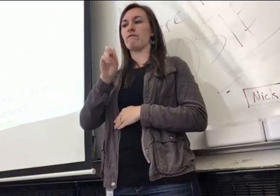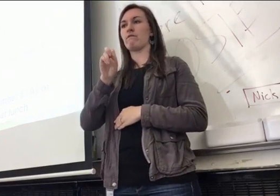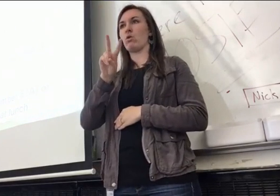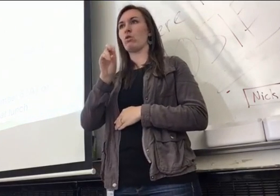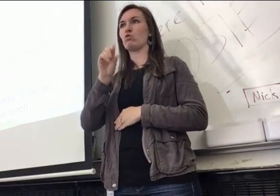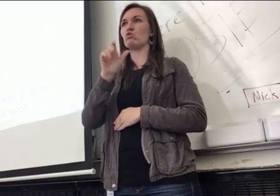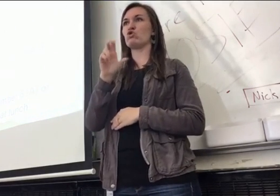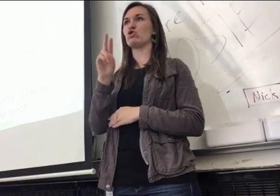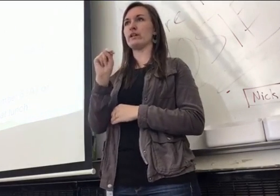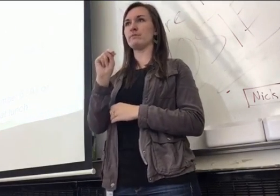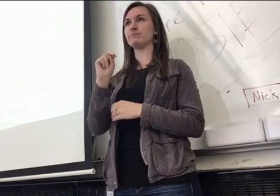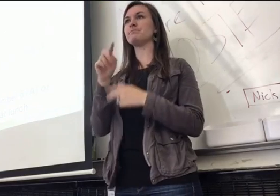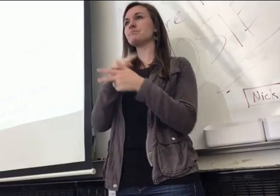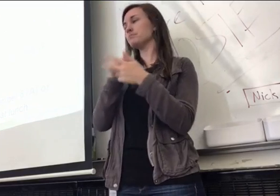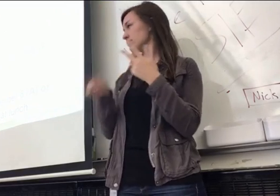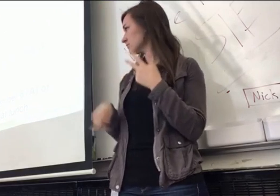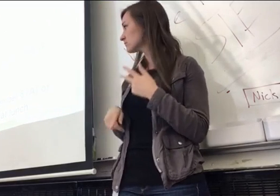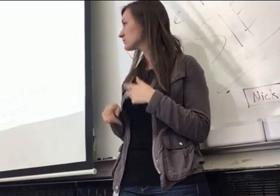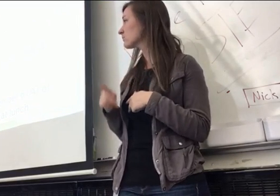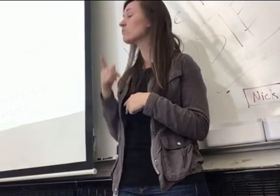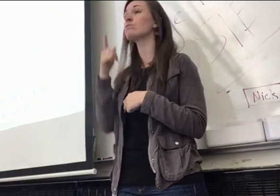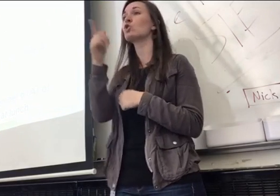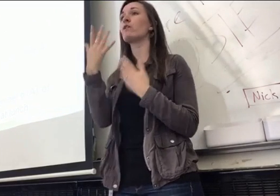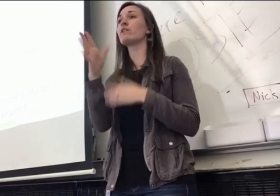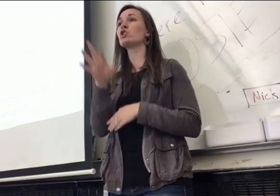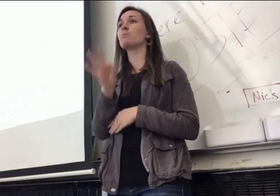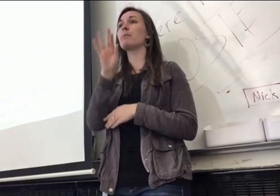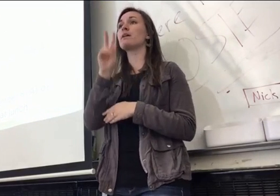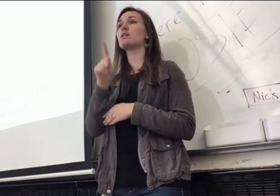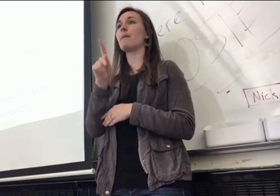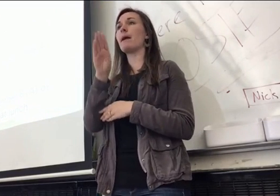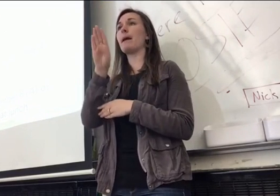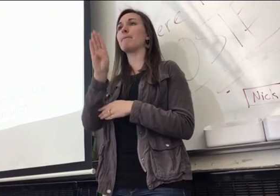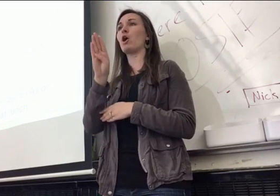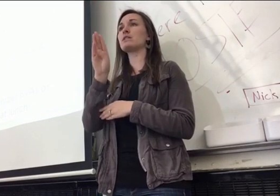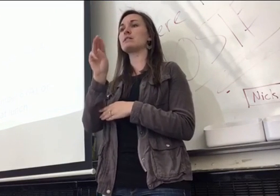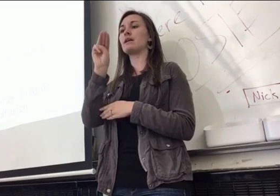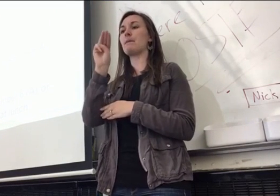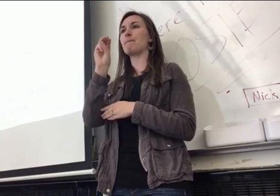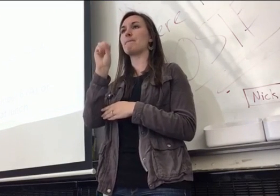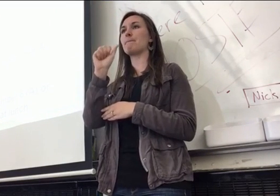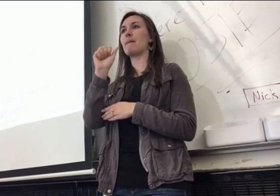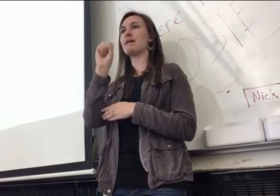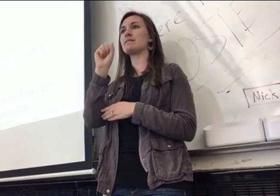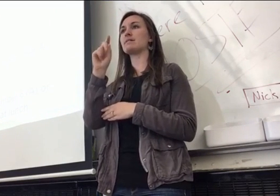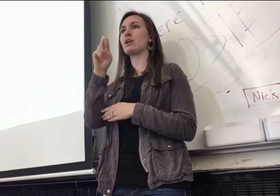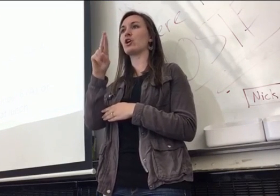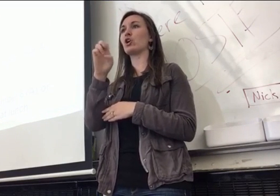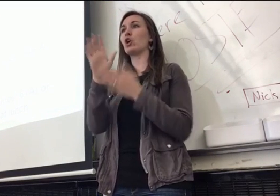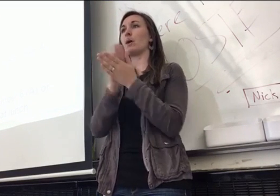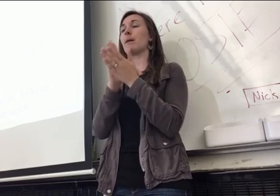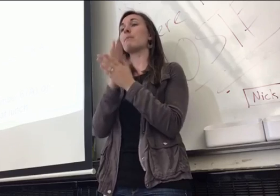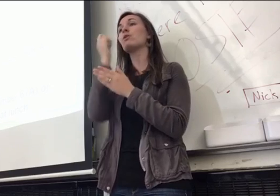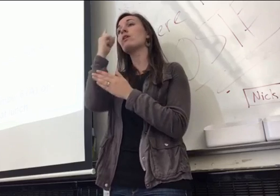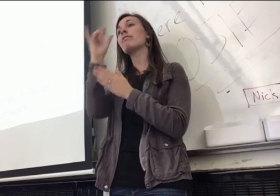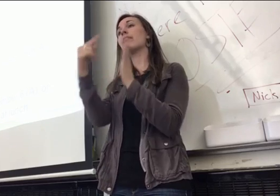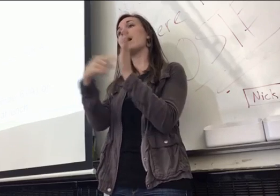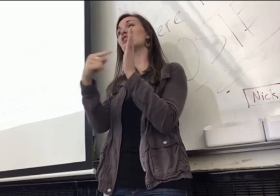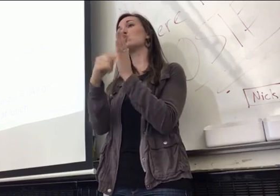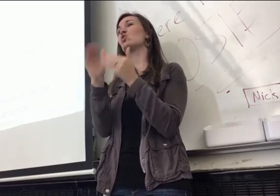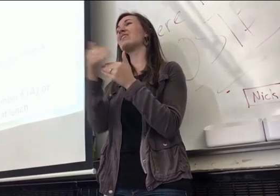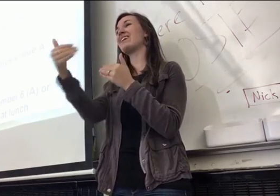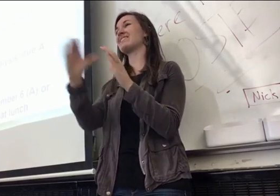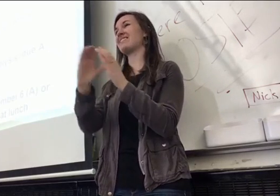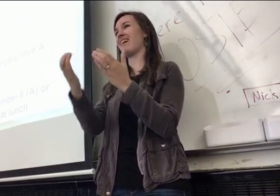All right. And then also you guys picked up a Boston Massacre analysis paper that is due next class, which is 9-5. That is also